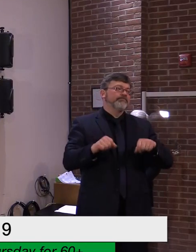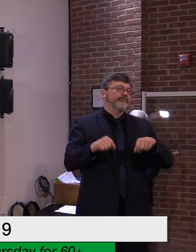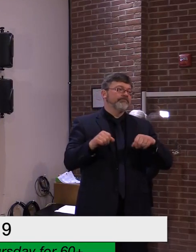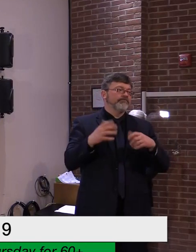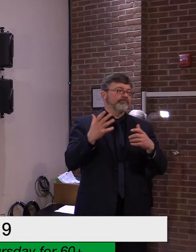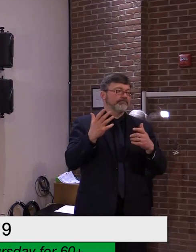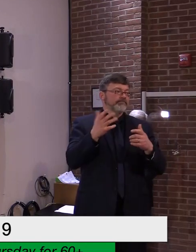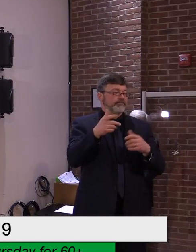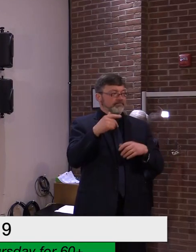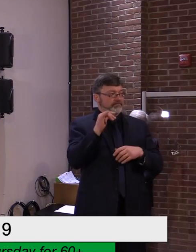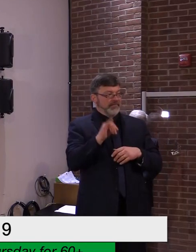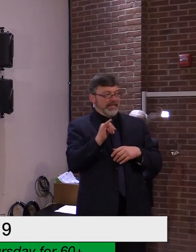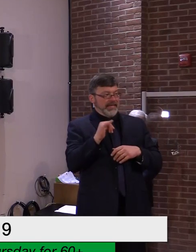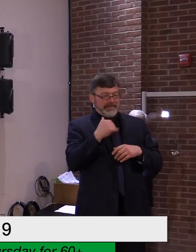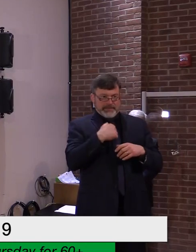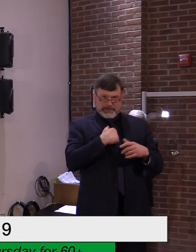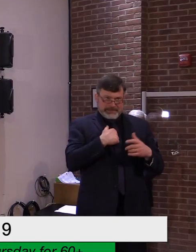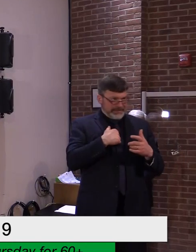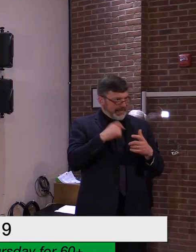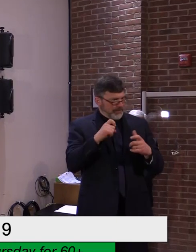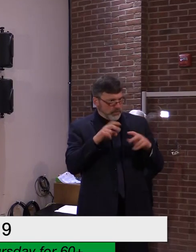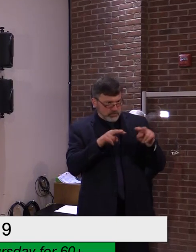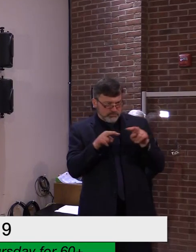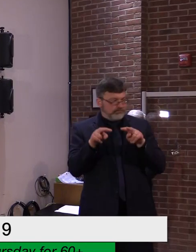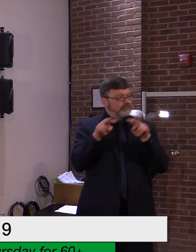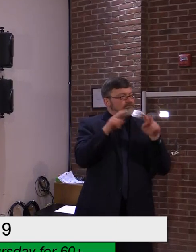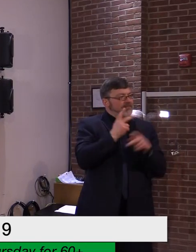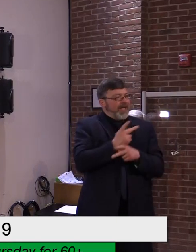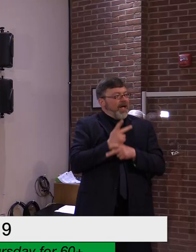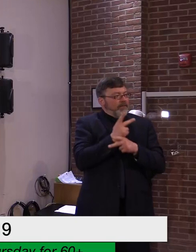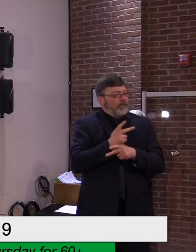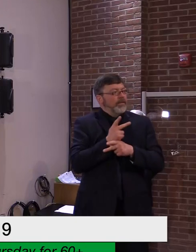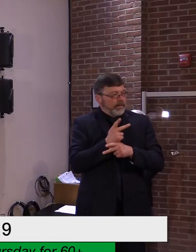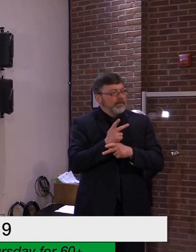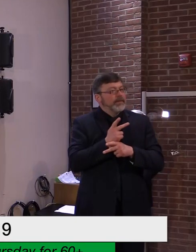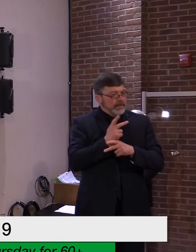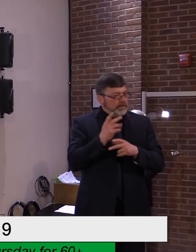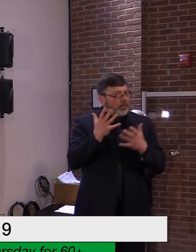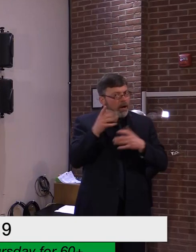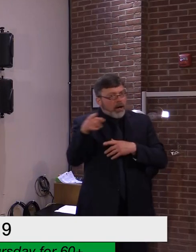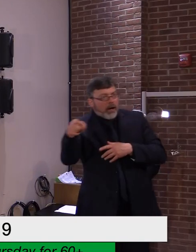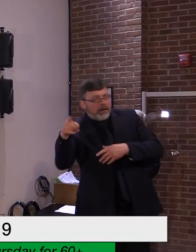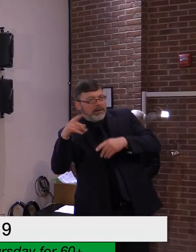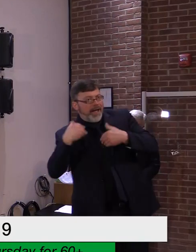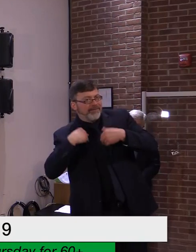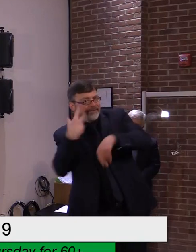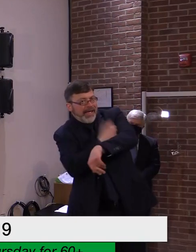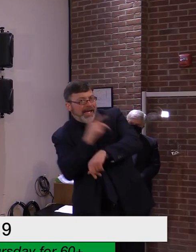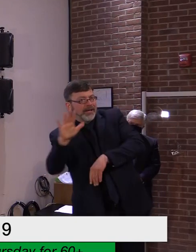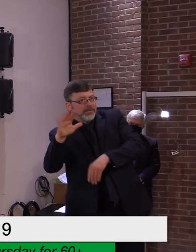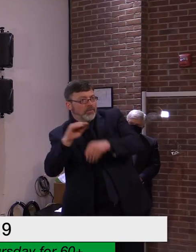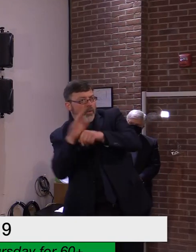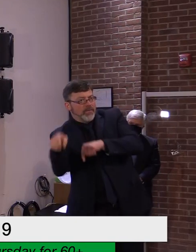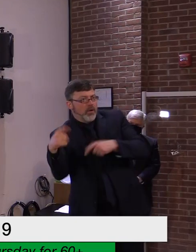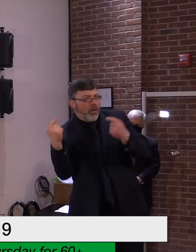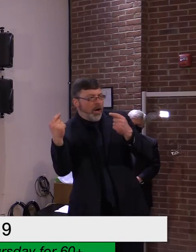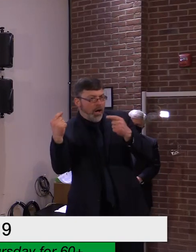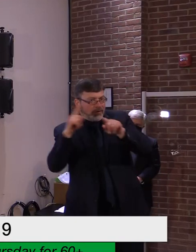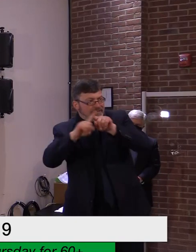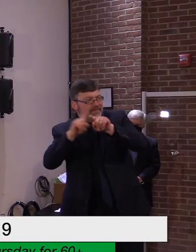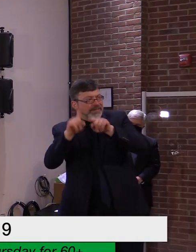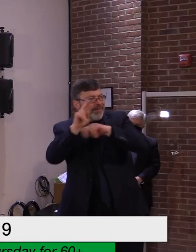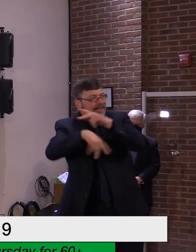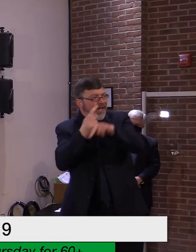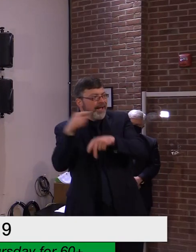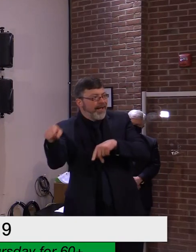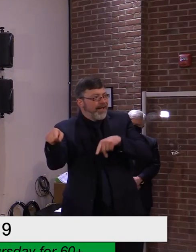here or anywhere. Now, the vaccines are not all the same, but I want to emphasize that they are